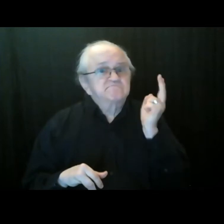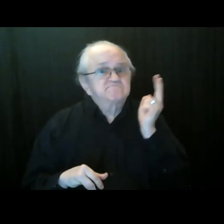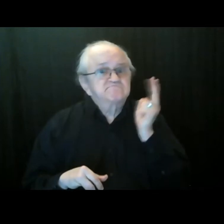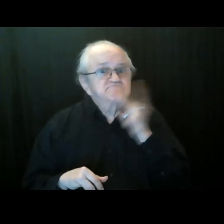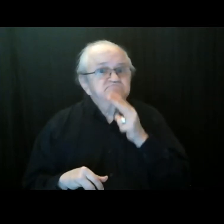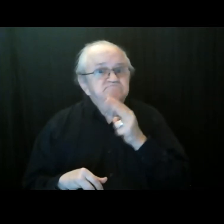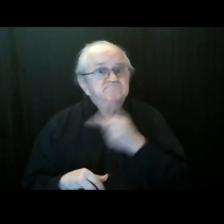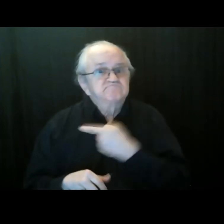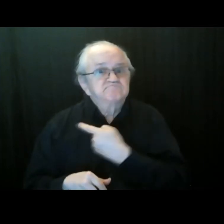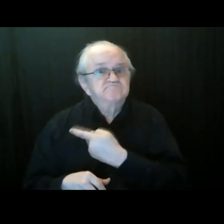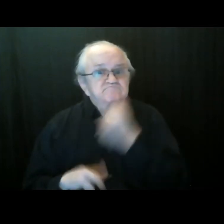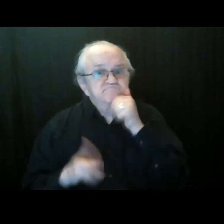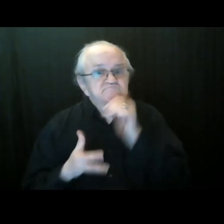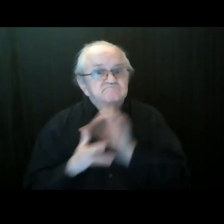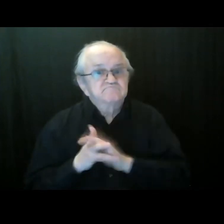door open.